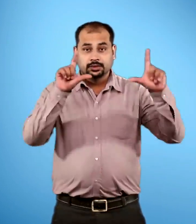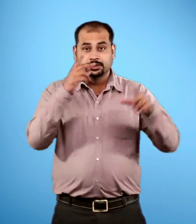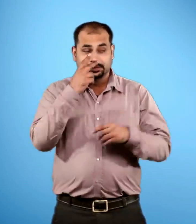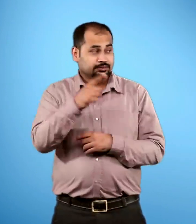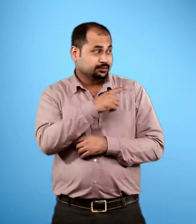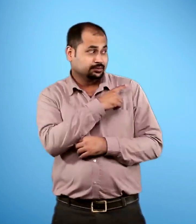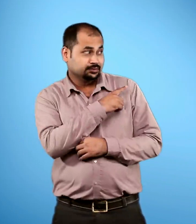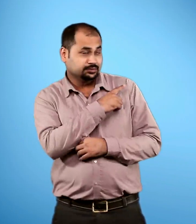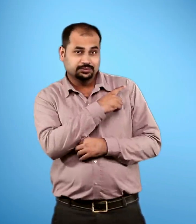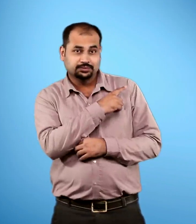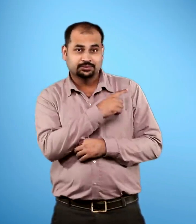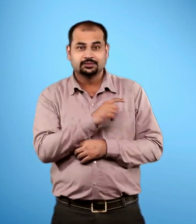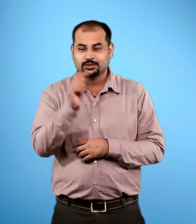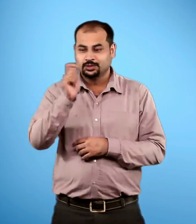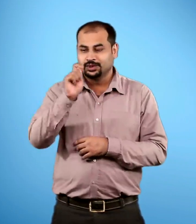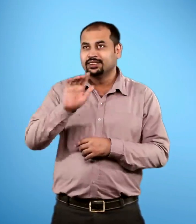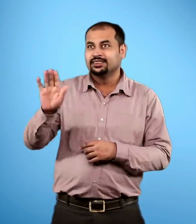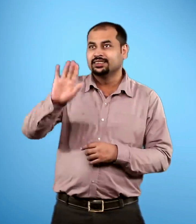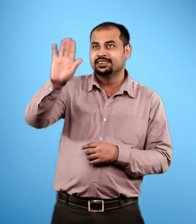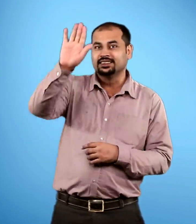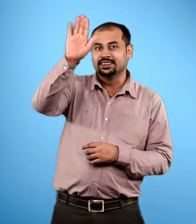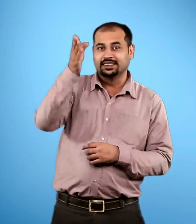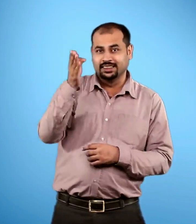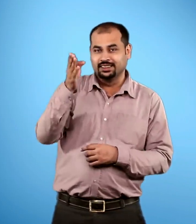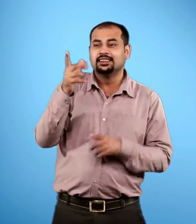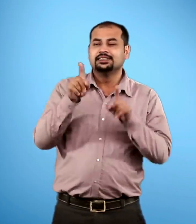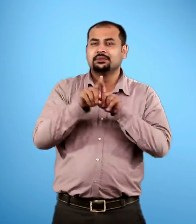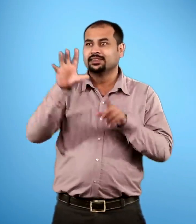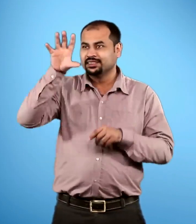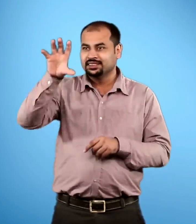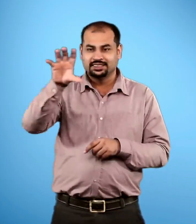A kite-like pattern is shown again as 3 instances.